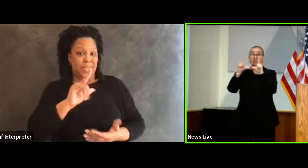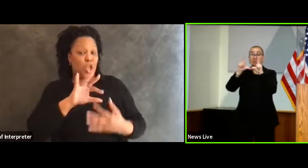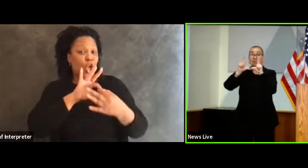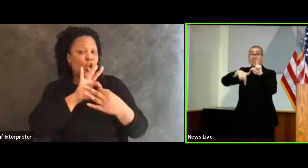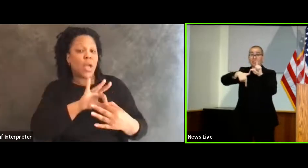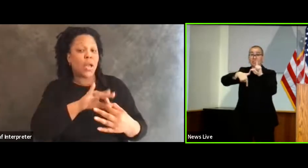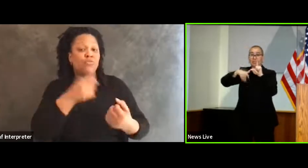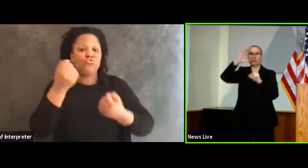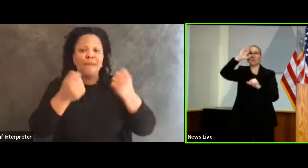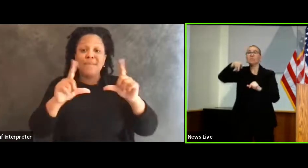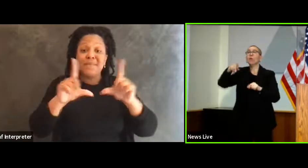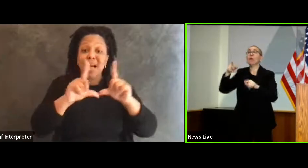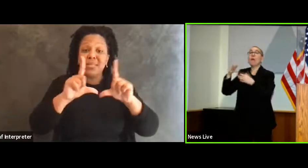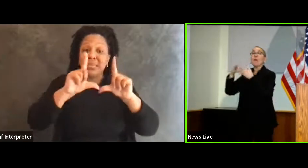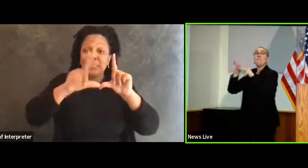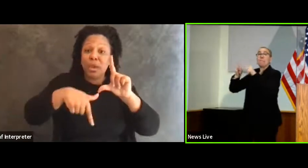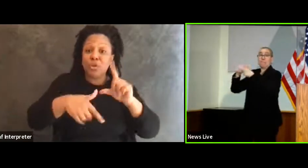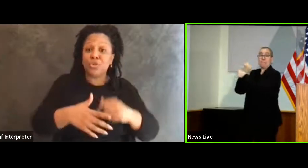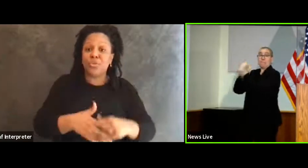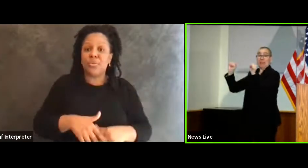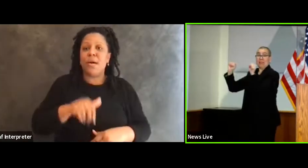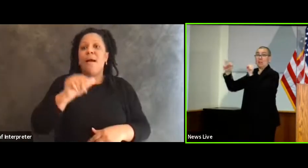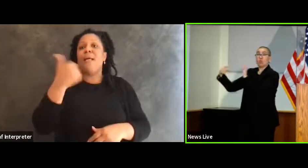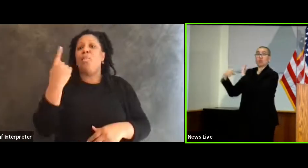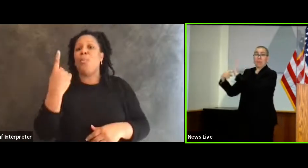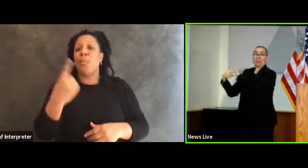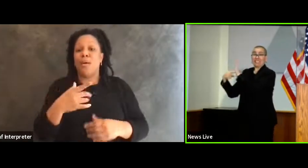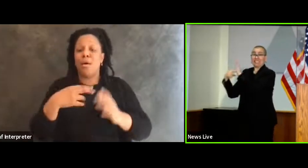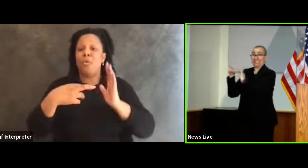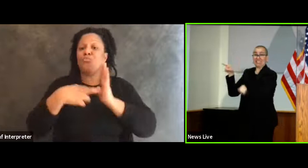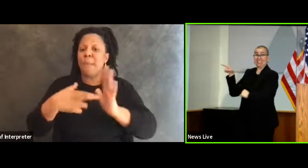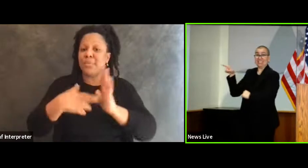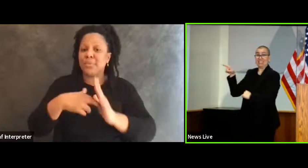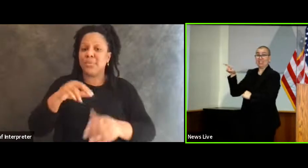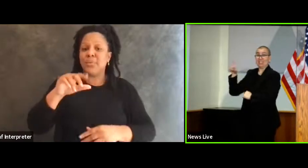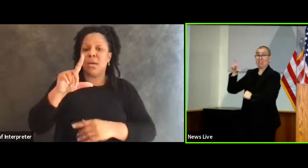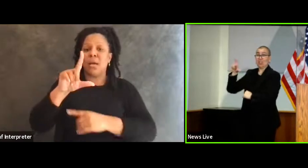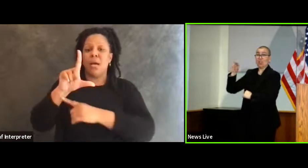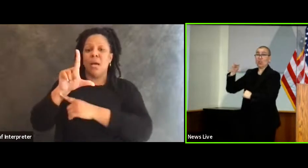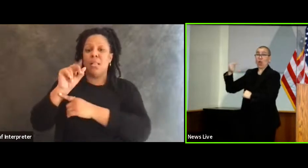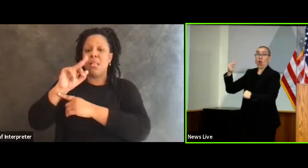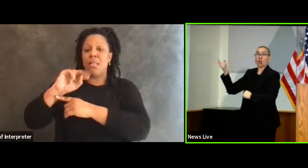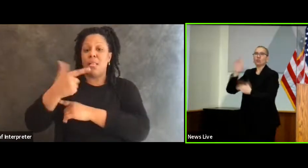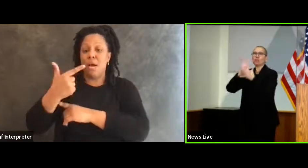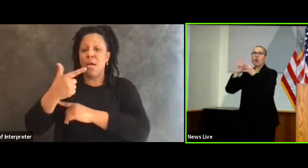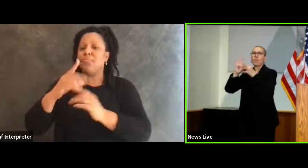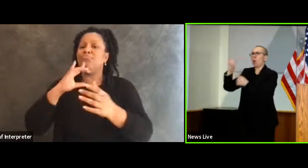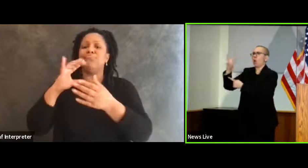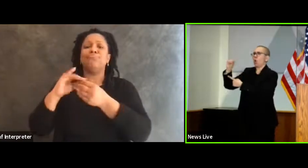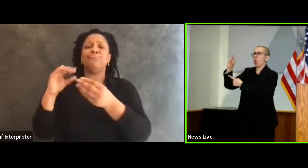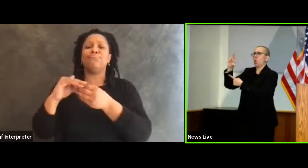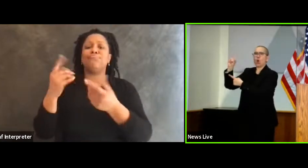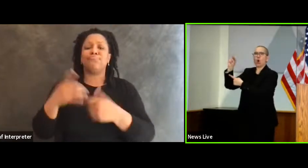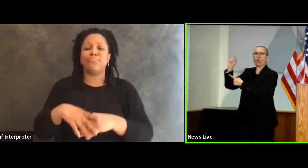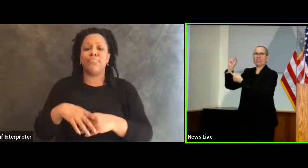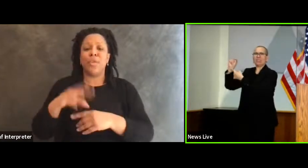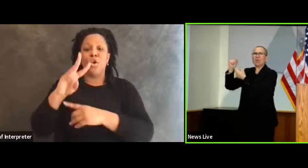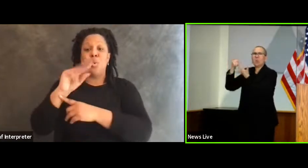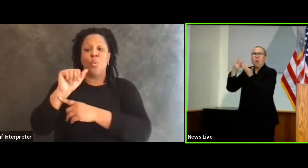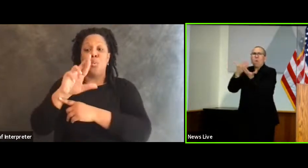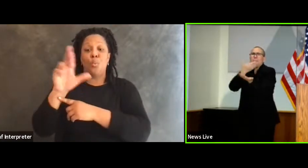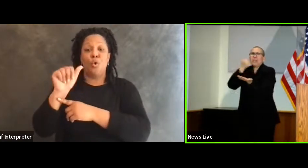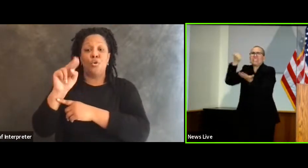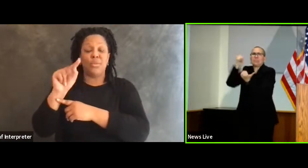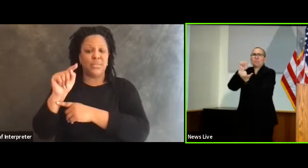safety committee from Representative Long regarding warrants and how best do we handle warrants, and do you really need to be picking up all these people when